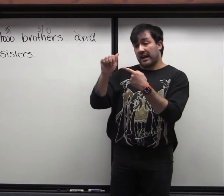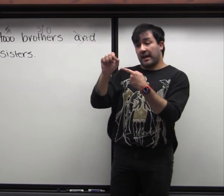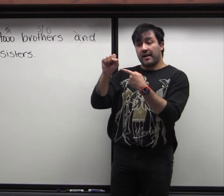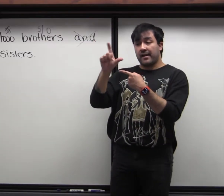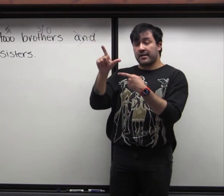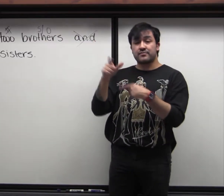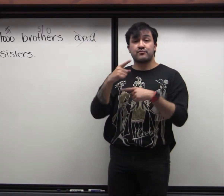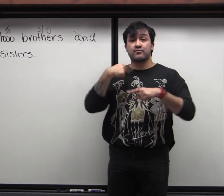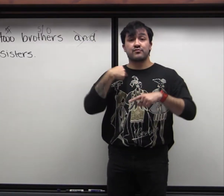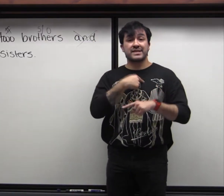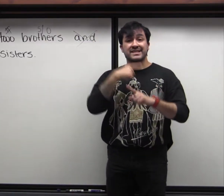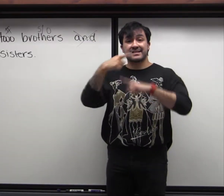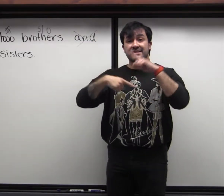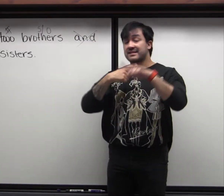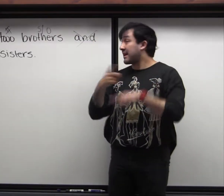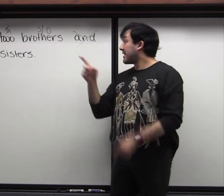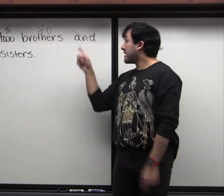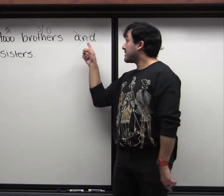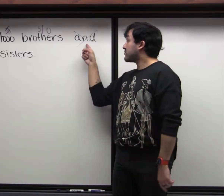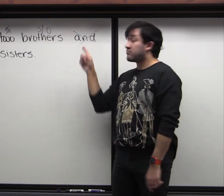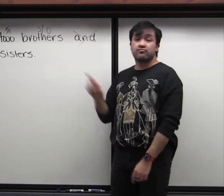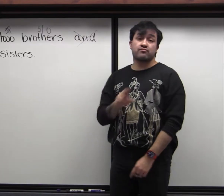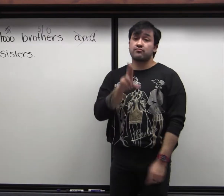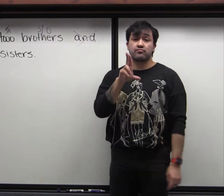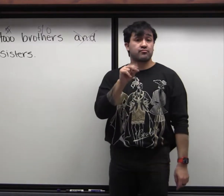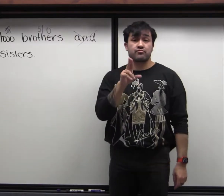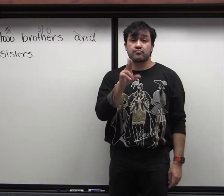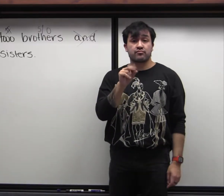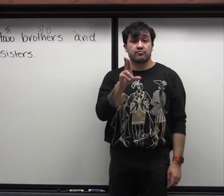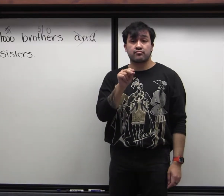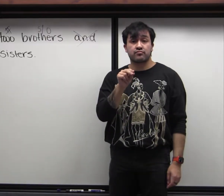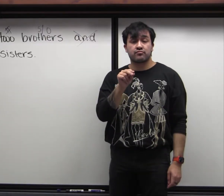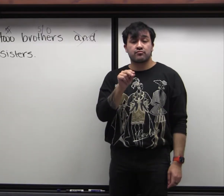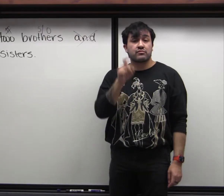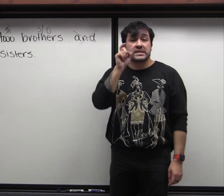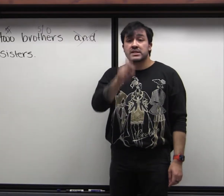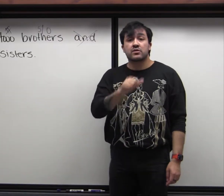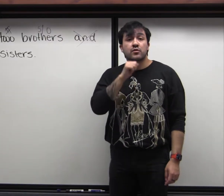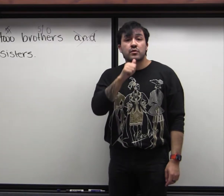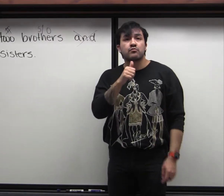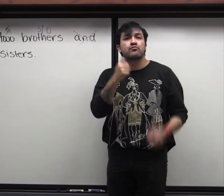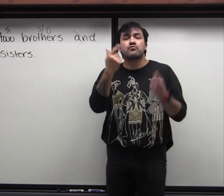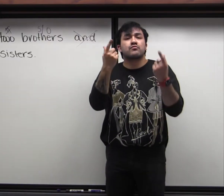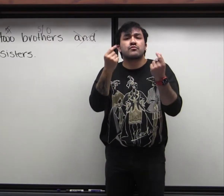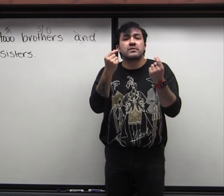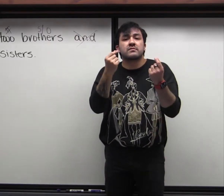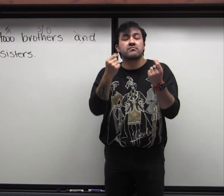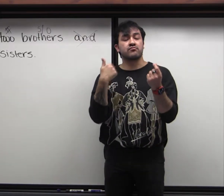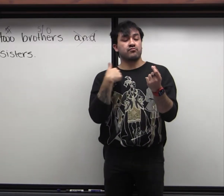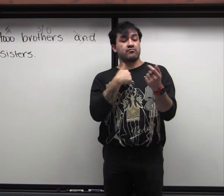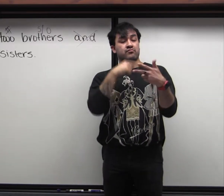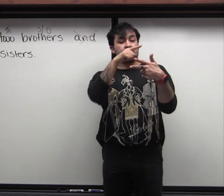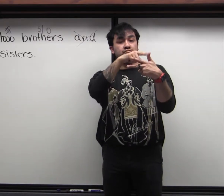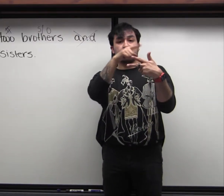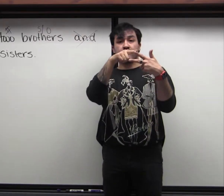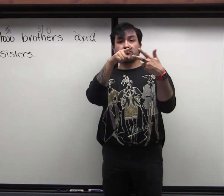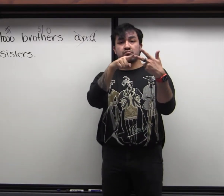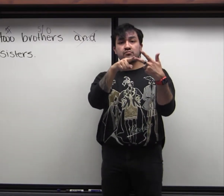remember, ASL, we don't sign this. We don't need to sign and. There is a sign, but we don't need